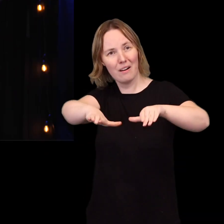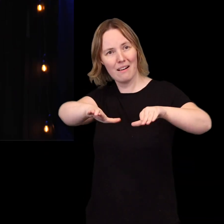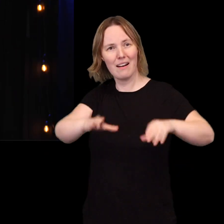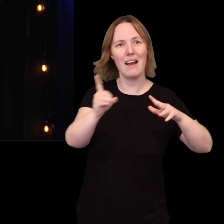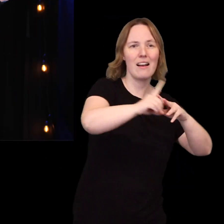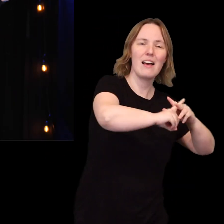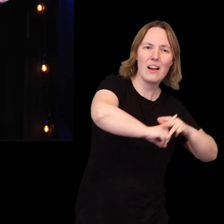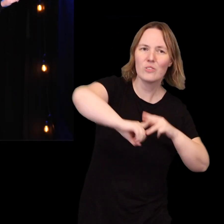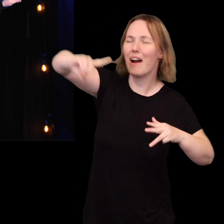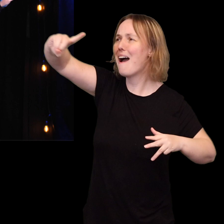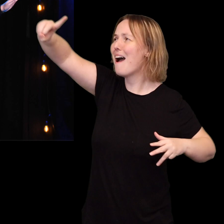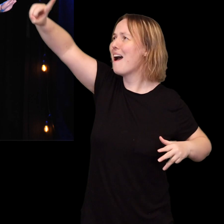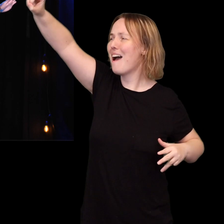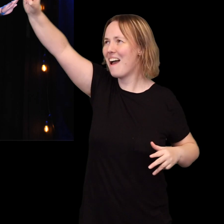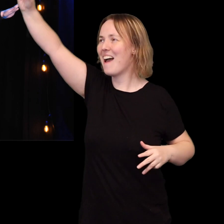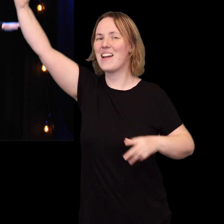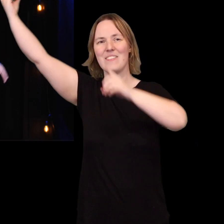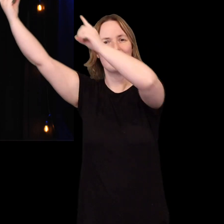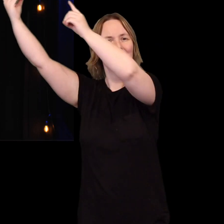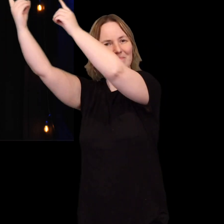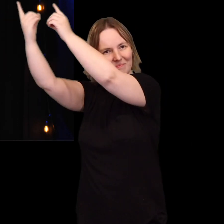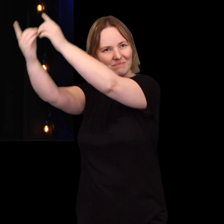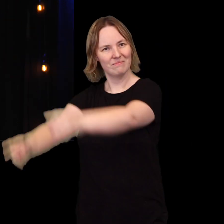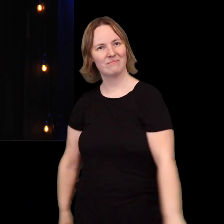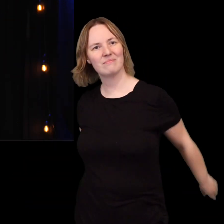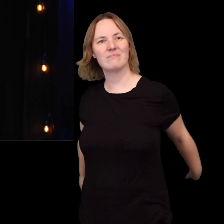name and I ran out of that